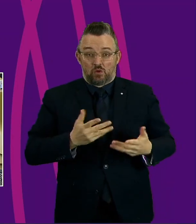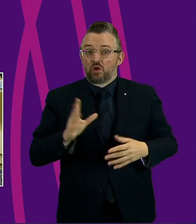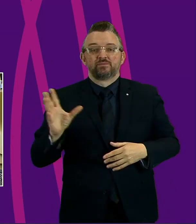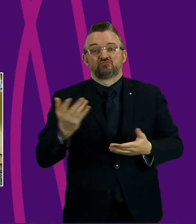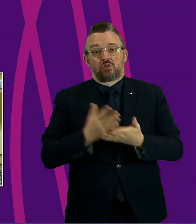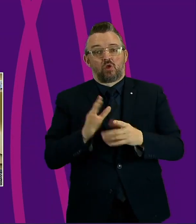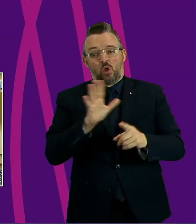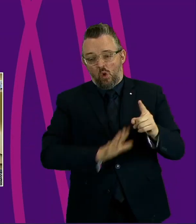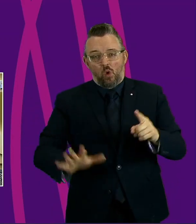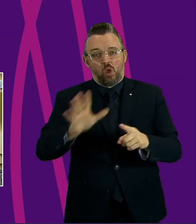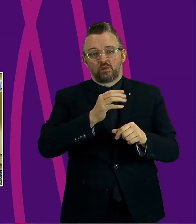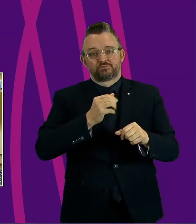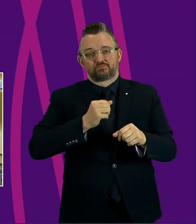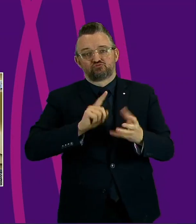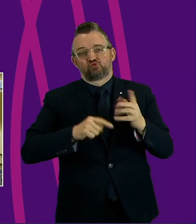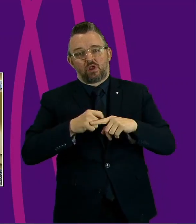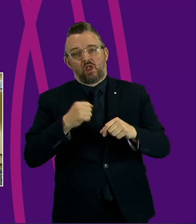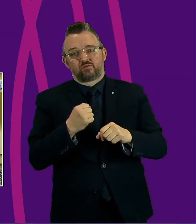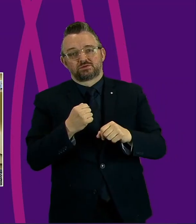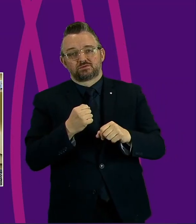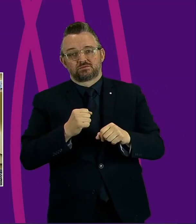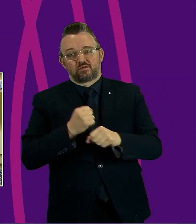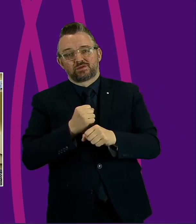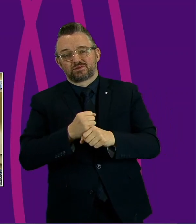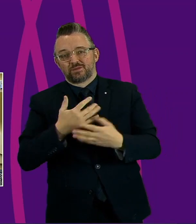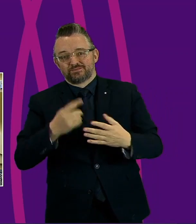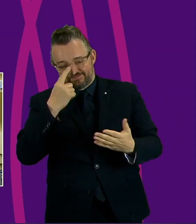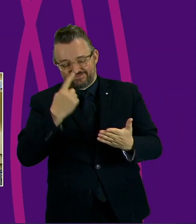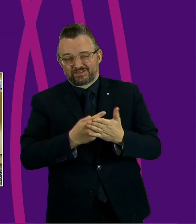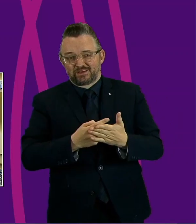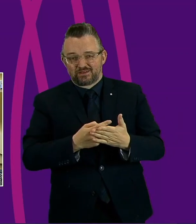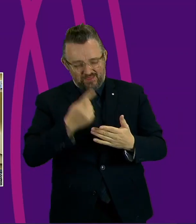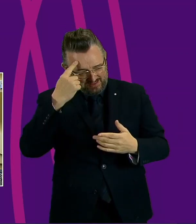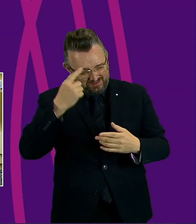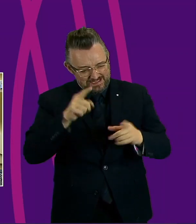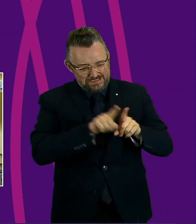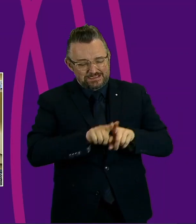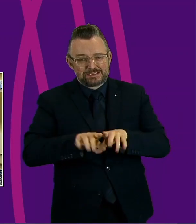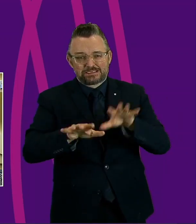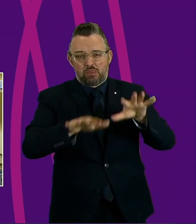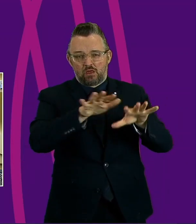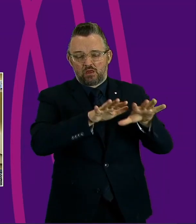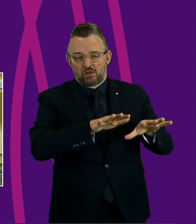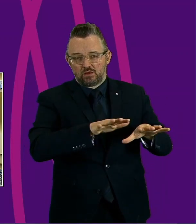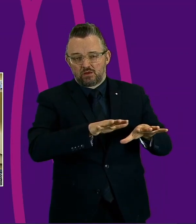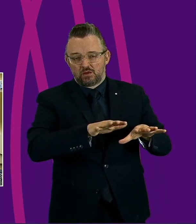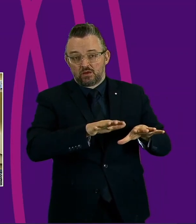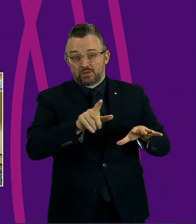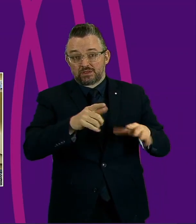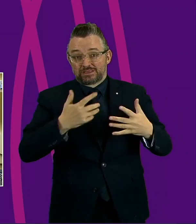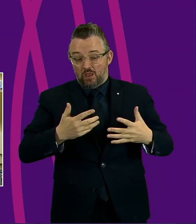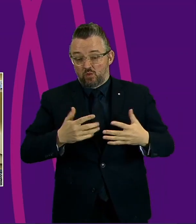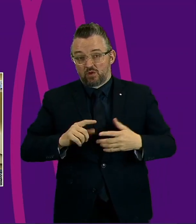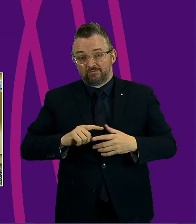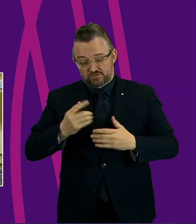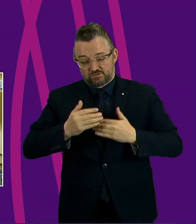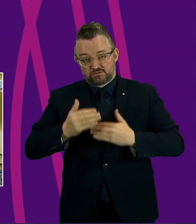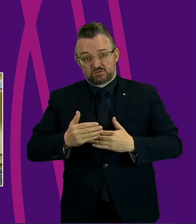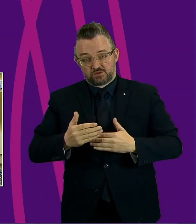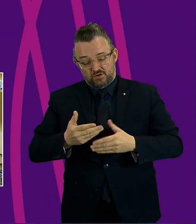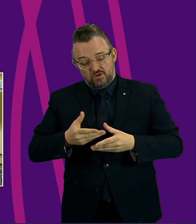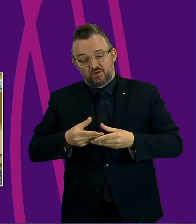the UK were forced to confront and take very similar steps on. We are now, as we start to come out of this